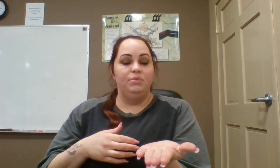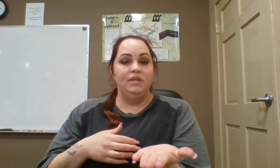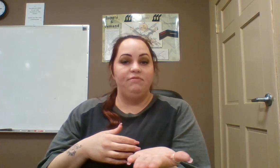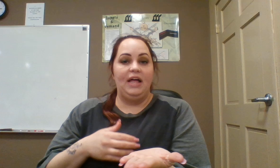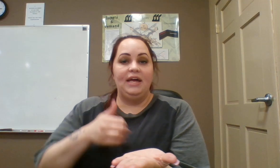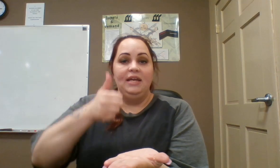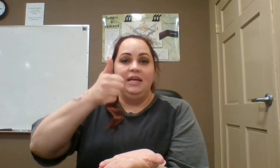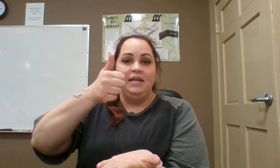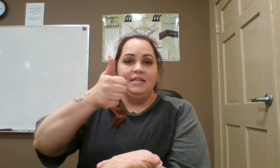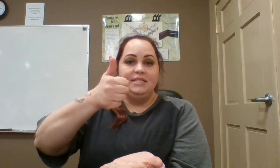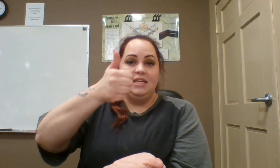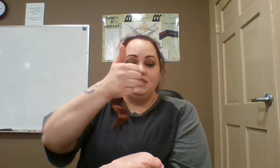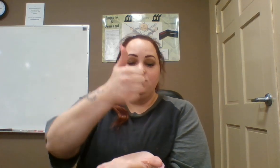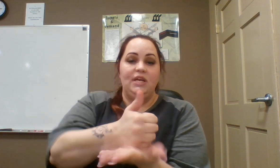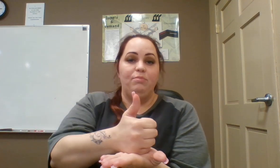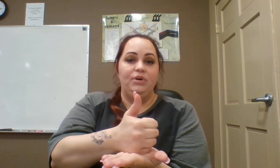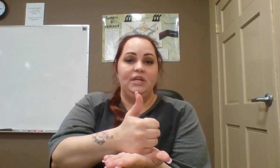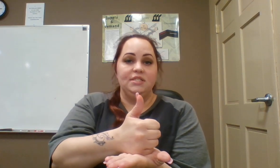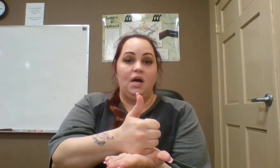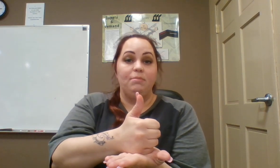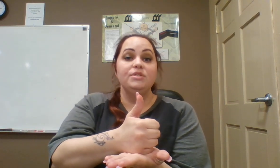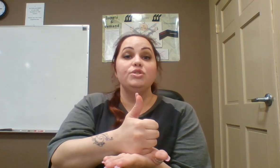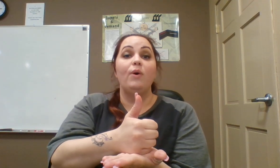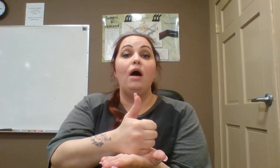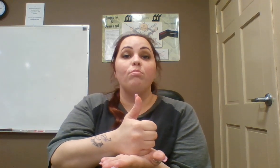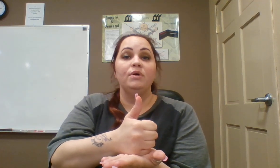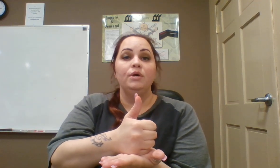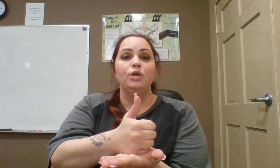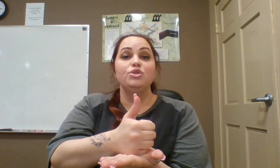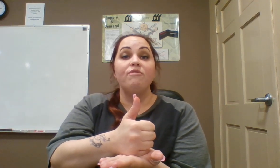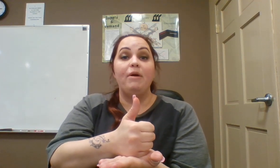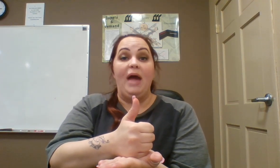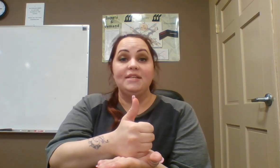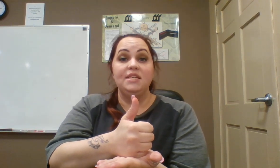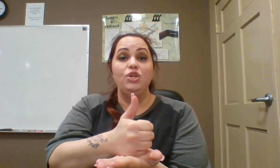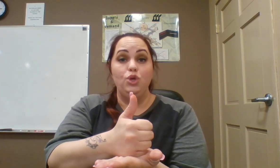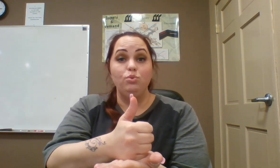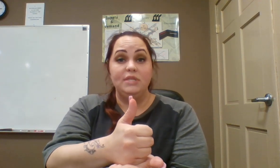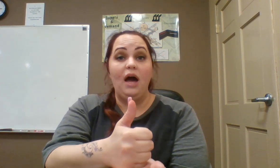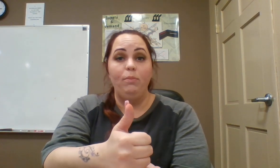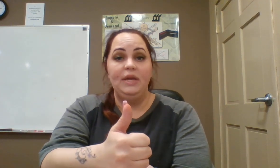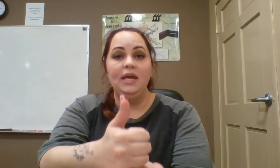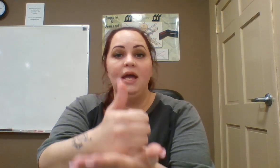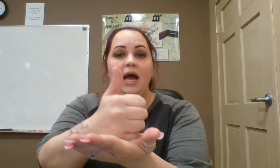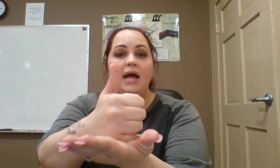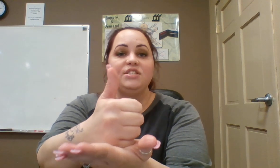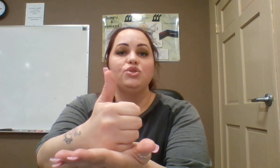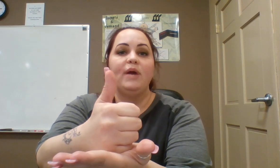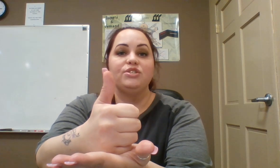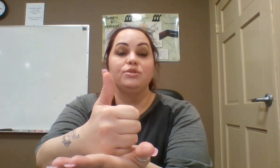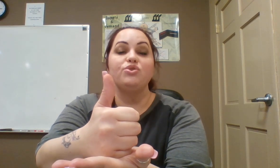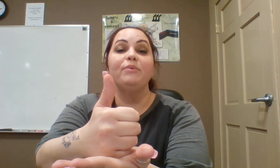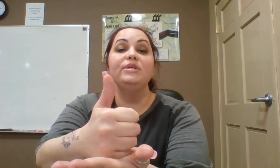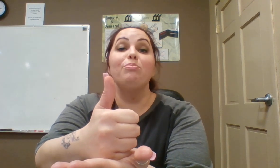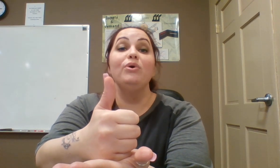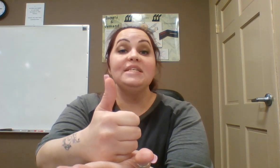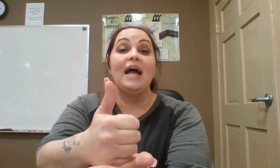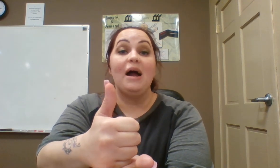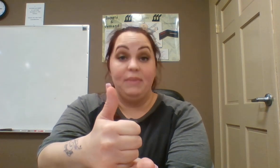it flat, take this one and put it on top. So help. So if I'm asking you to help me, it's directional. So I'm going to point it at